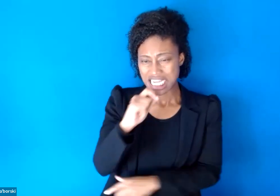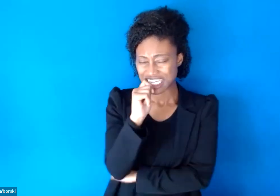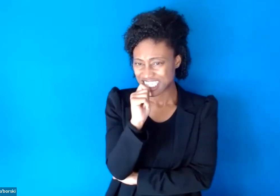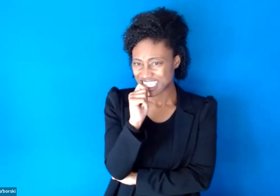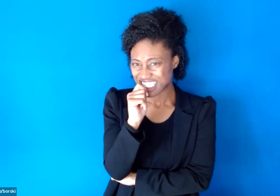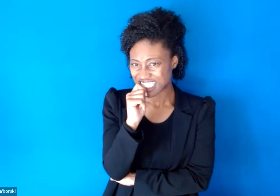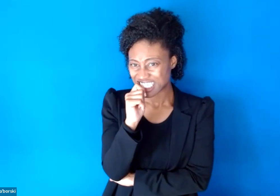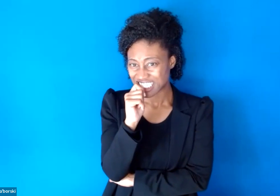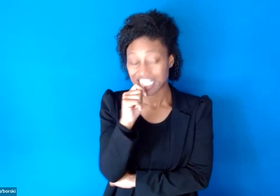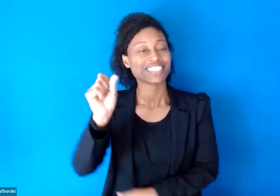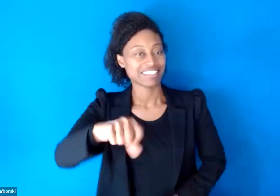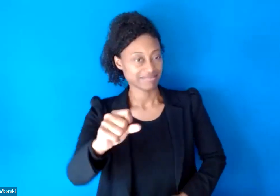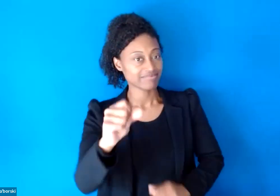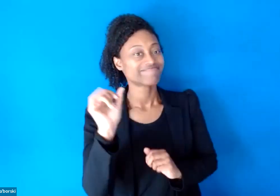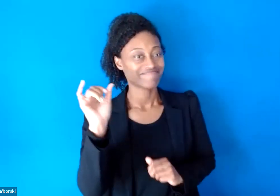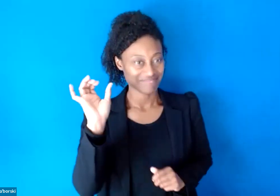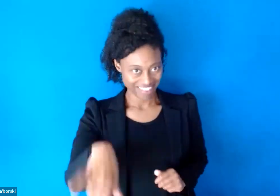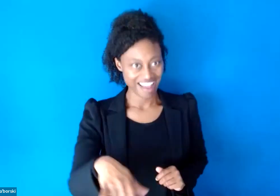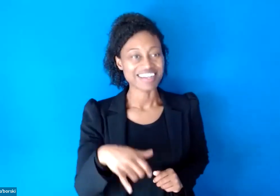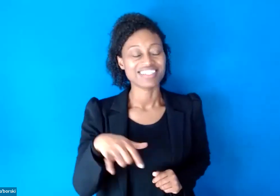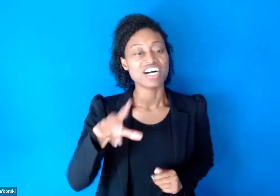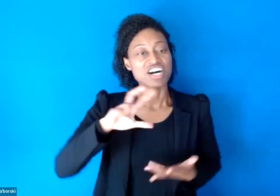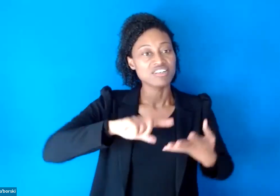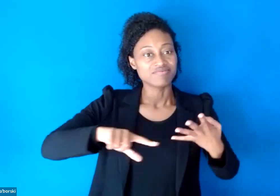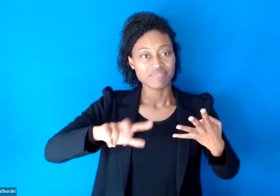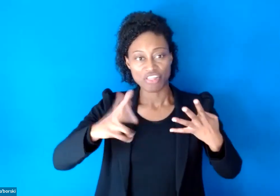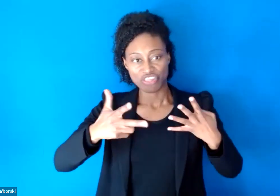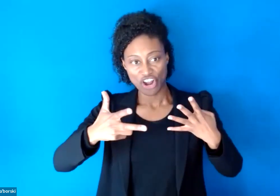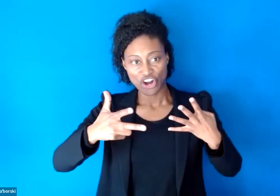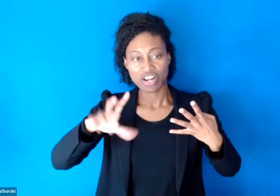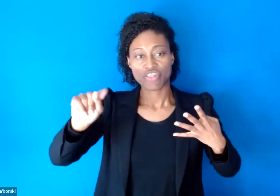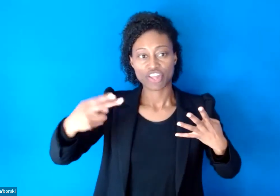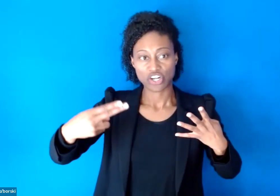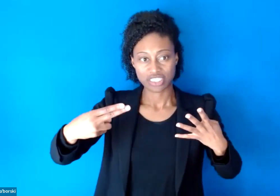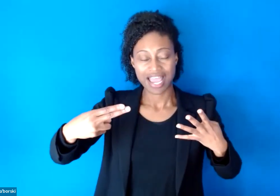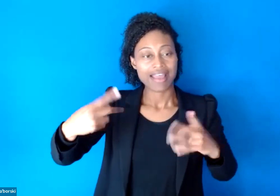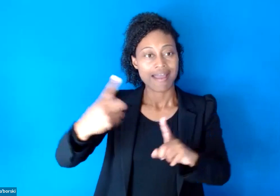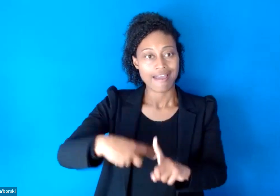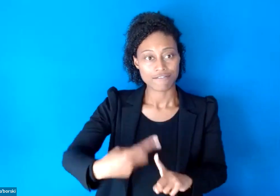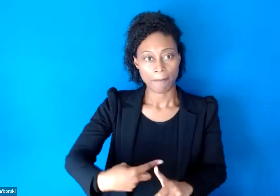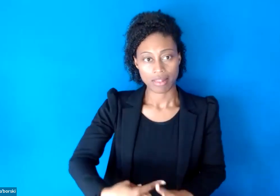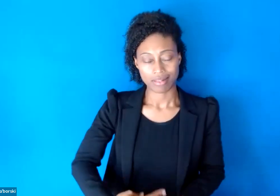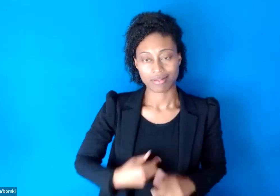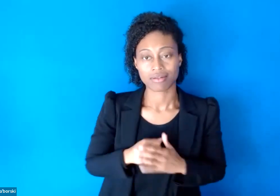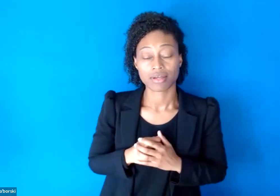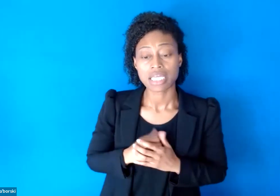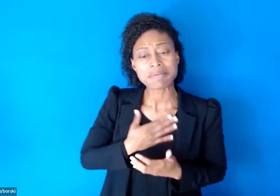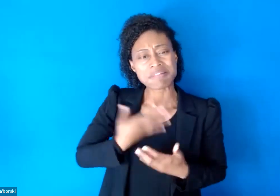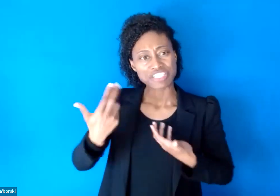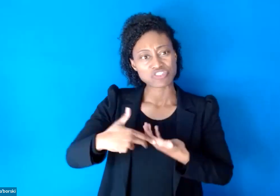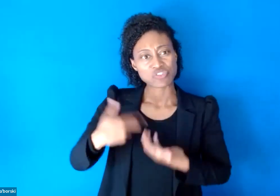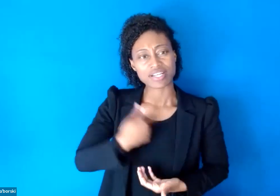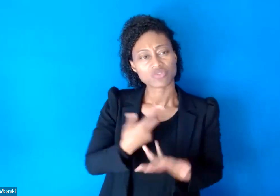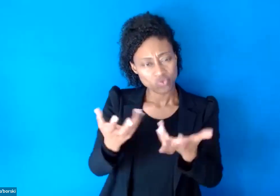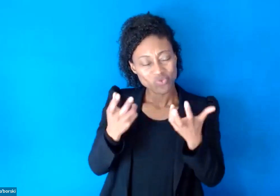This Herman, that's what I have. All right. And so please join us. We would love to hear from